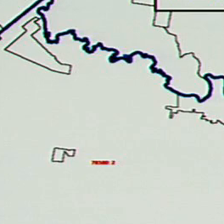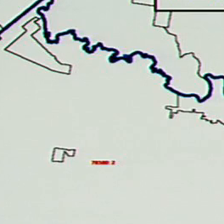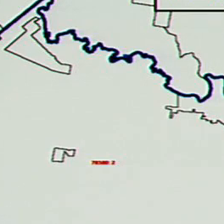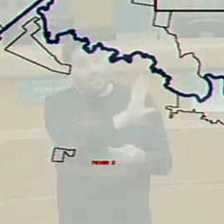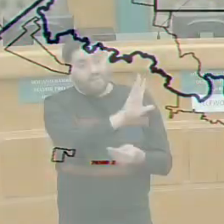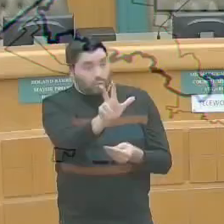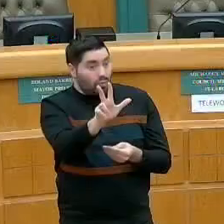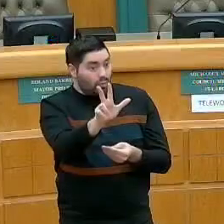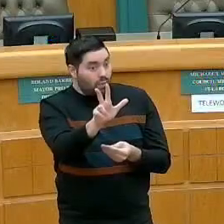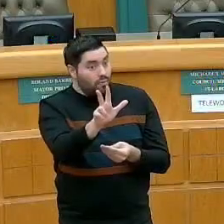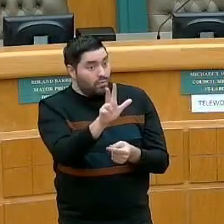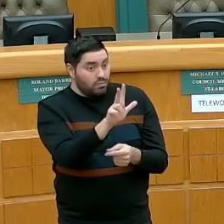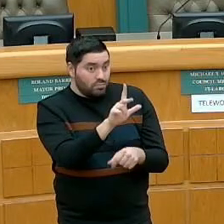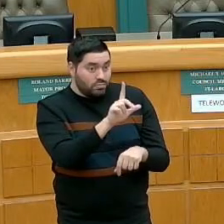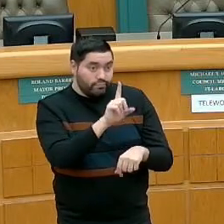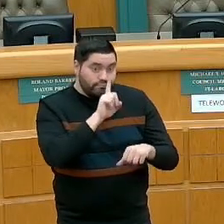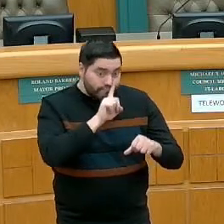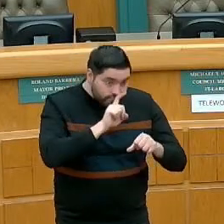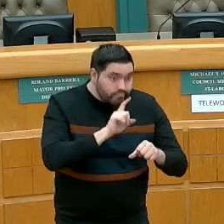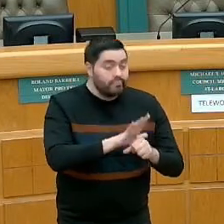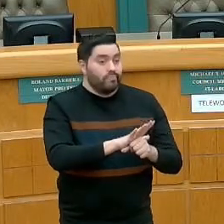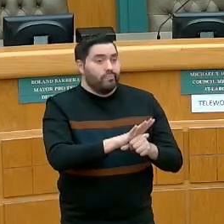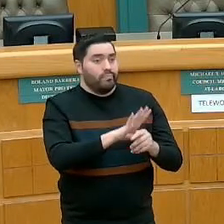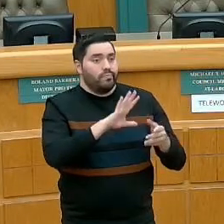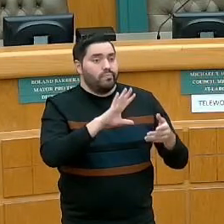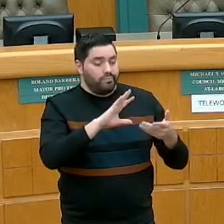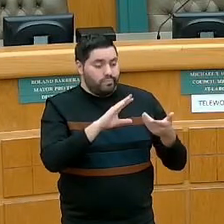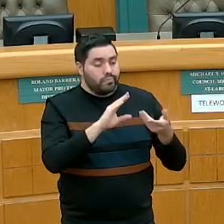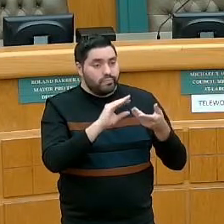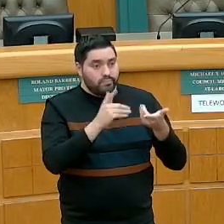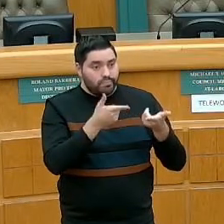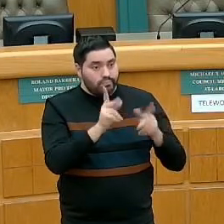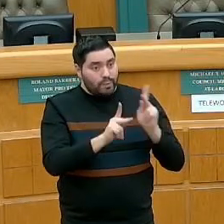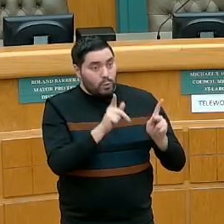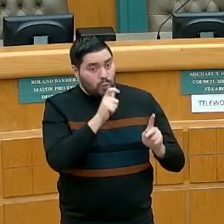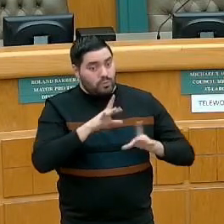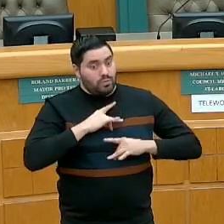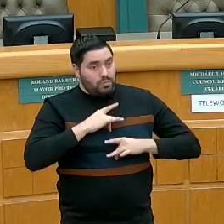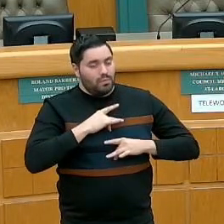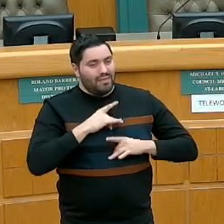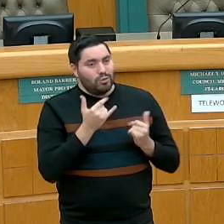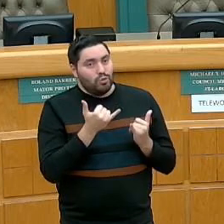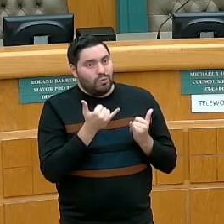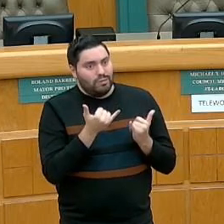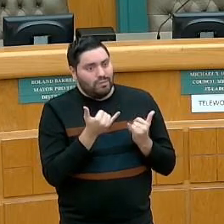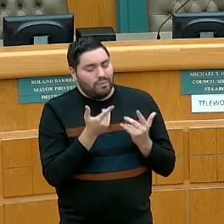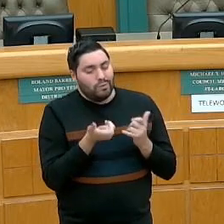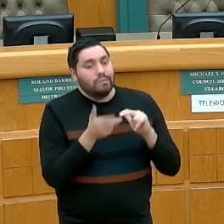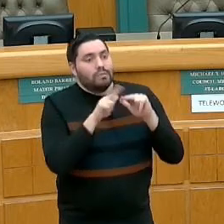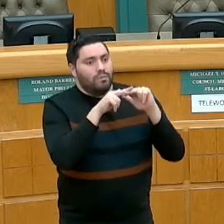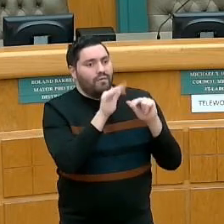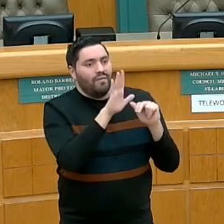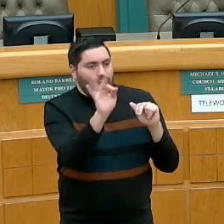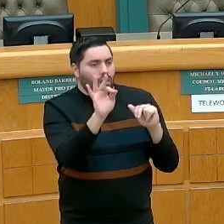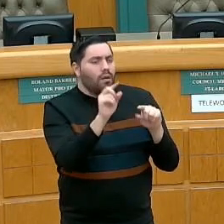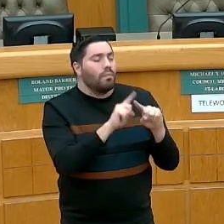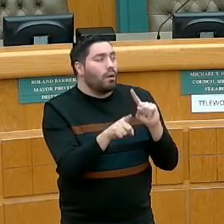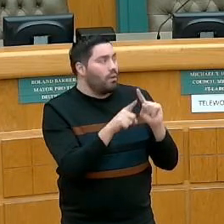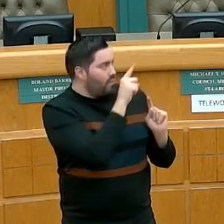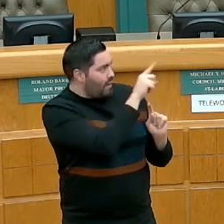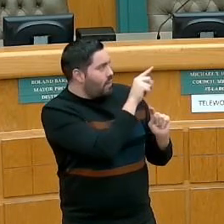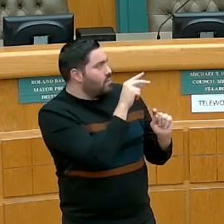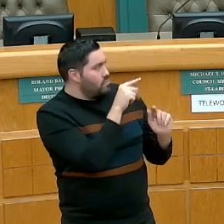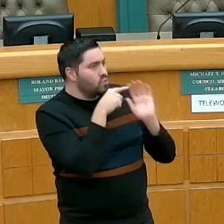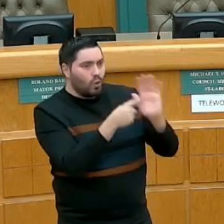53 confirmed cases, and we know that today we're up to 59, but this map demonstrates or portrays